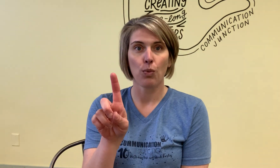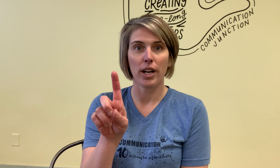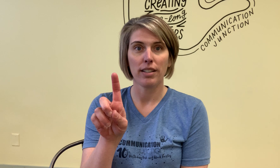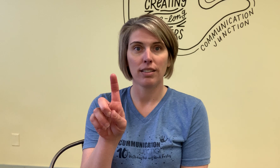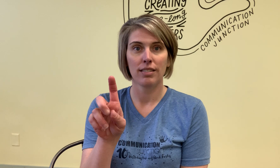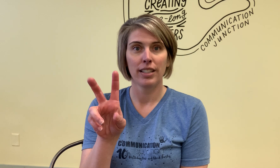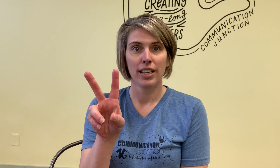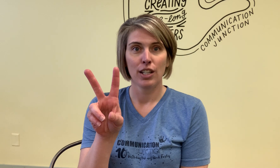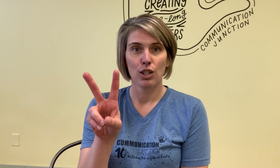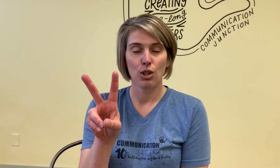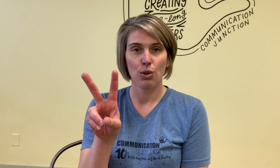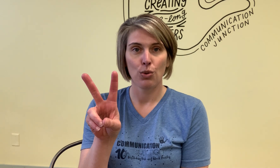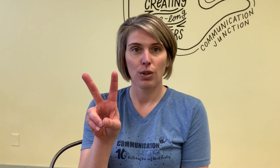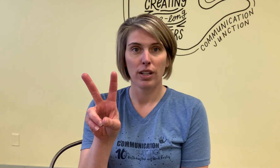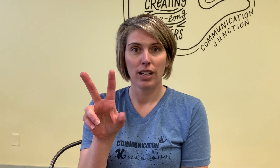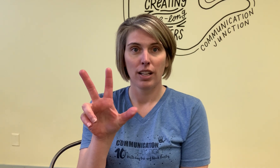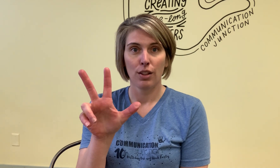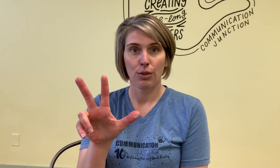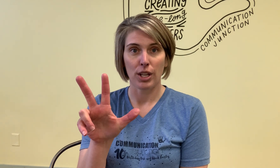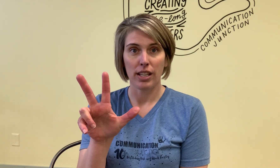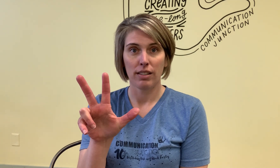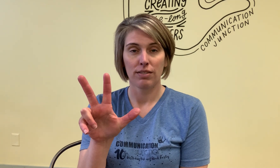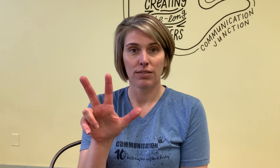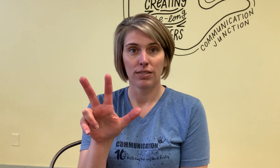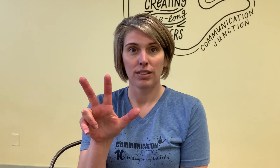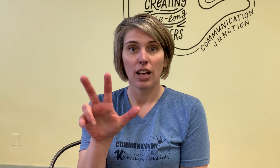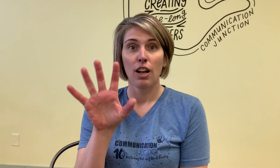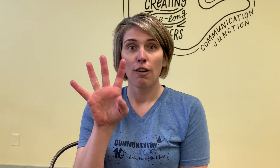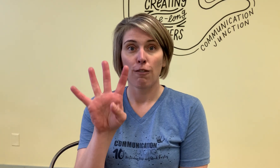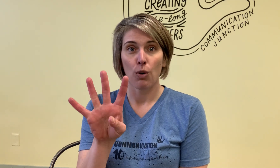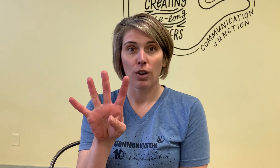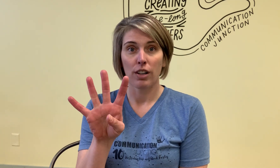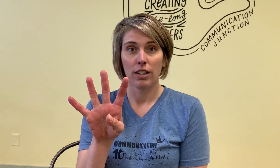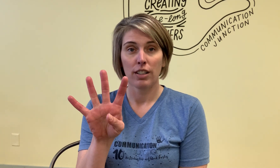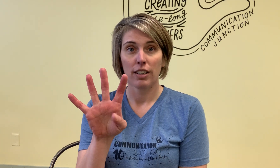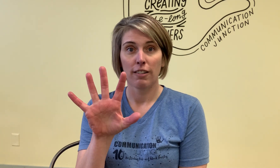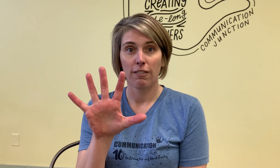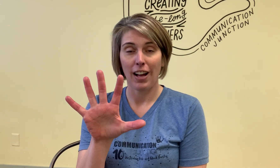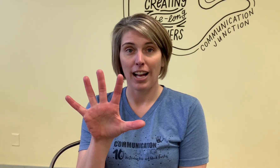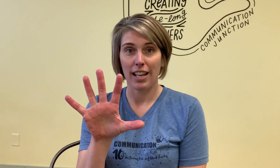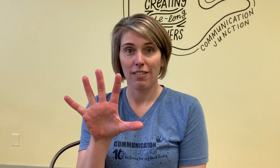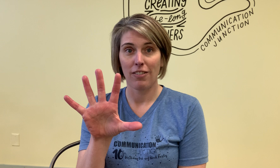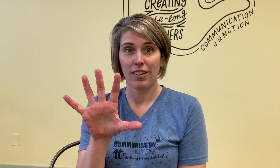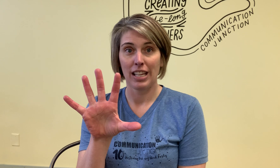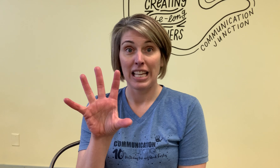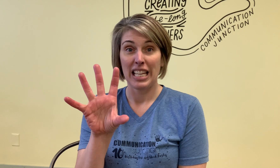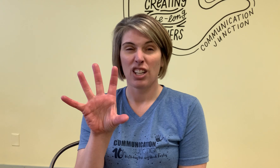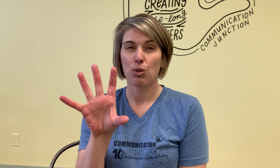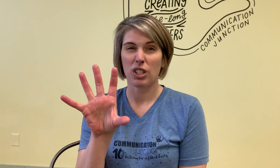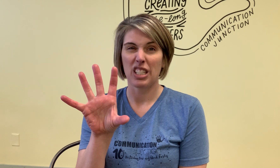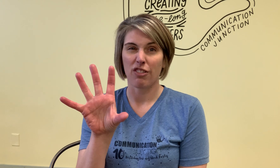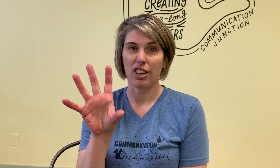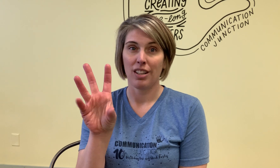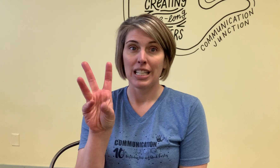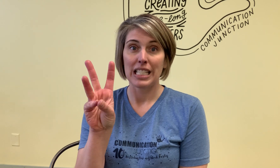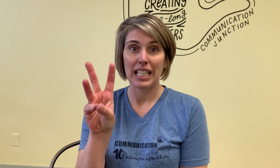1, 2, 3, 4, 5. Here's what's different.